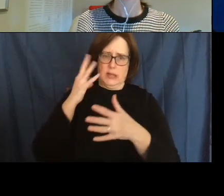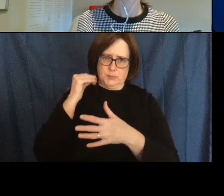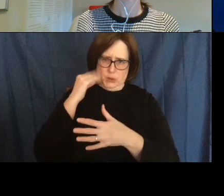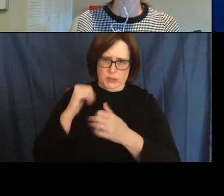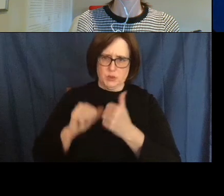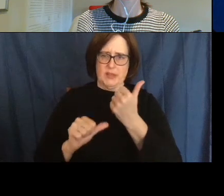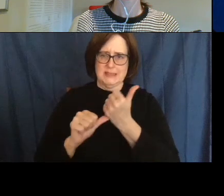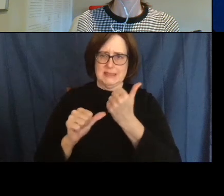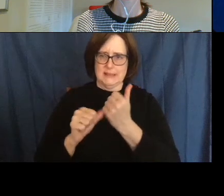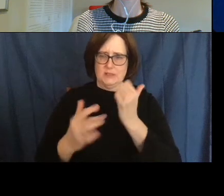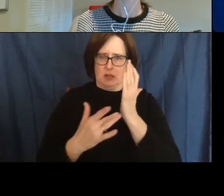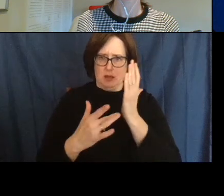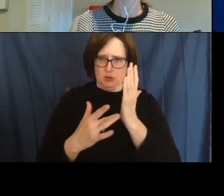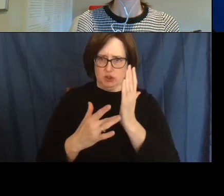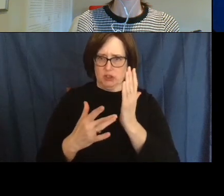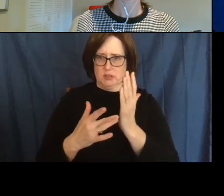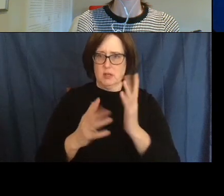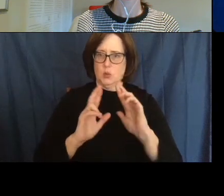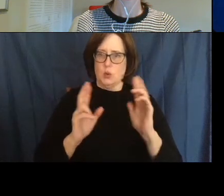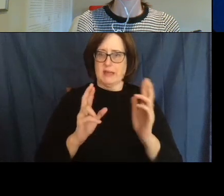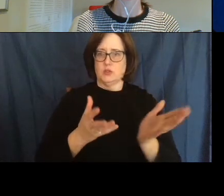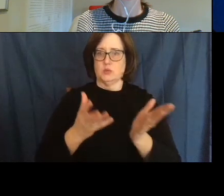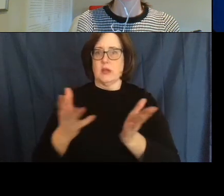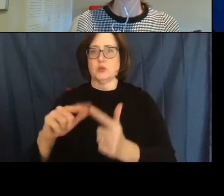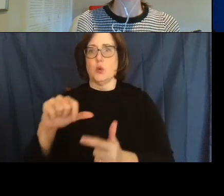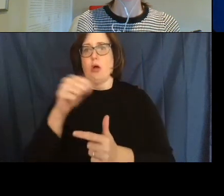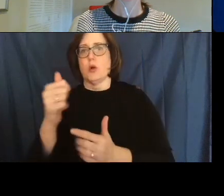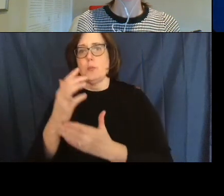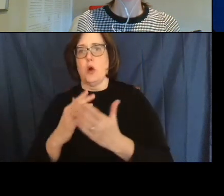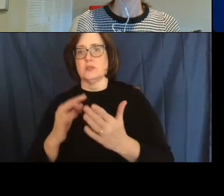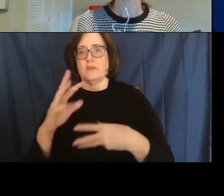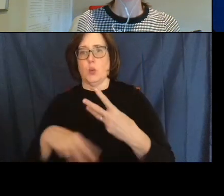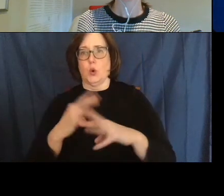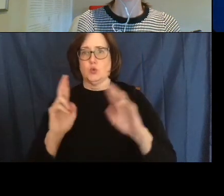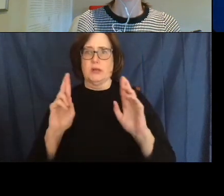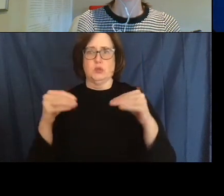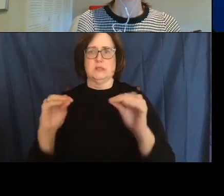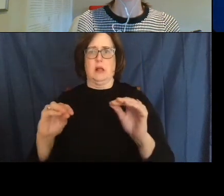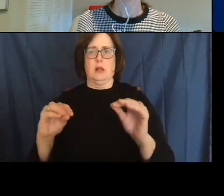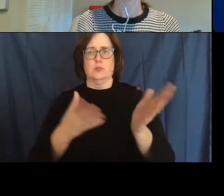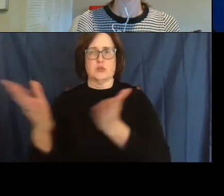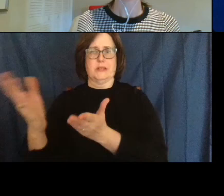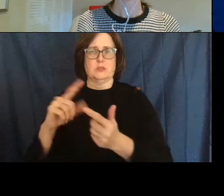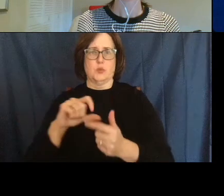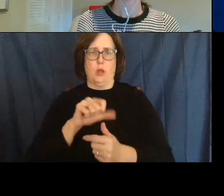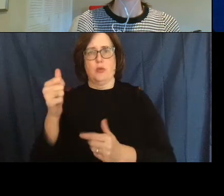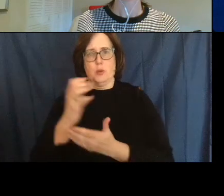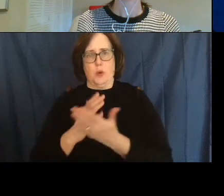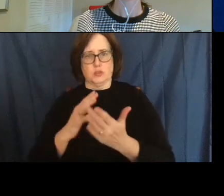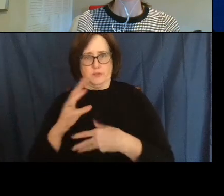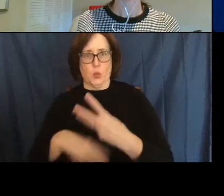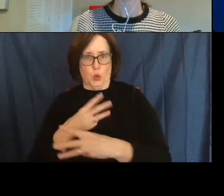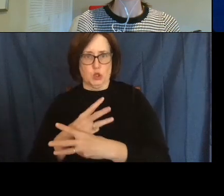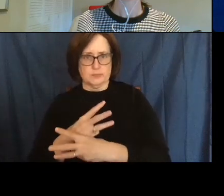those parts of the world that we're not familiar with working. But I think the big thing is we have guidelines